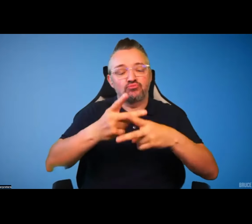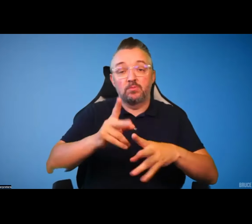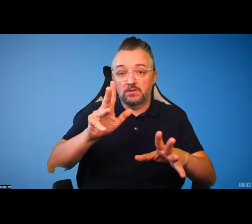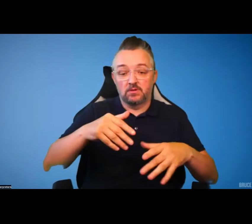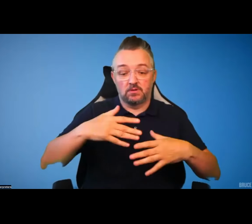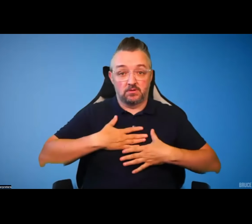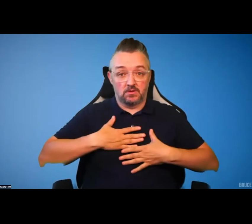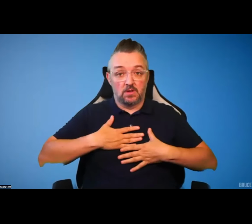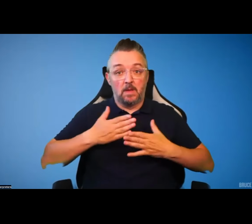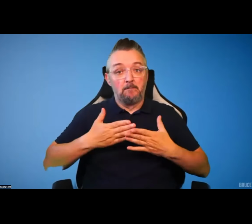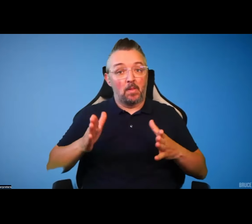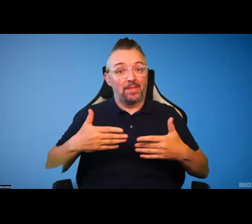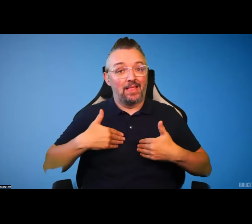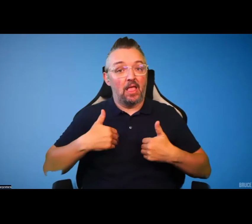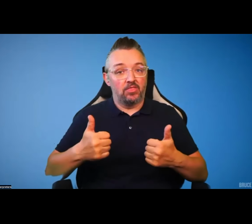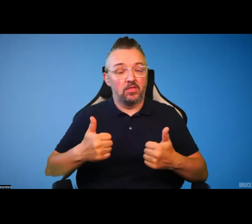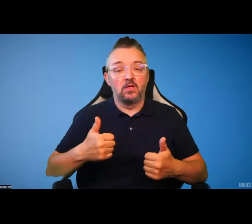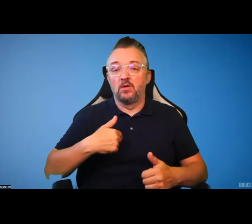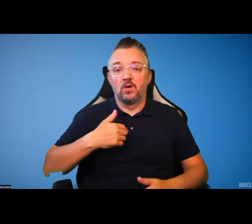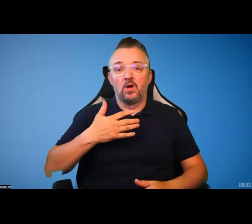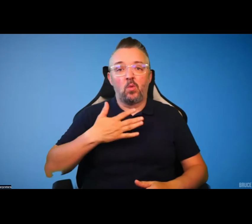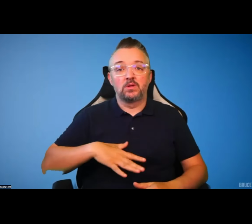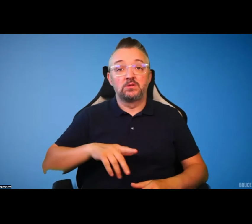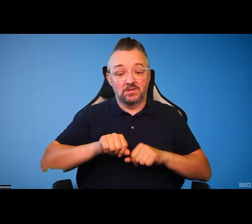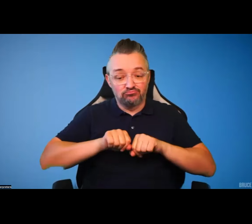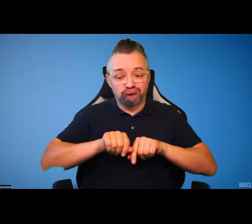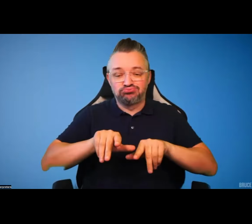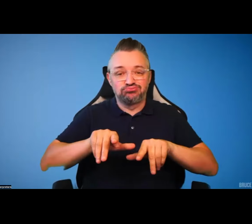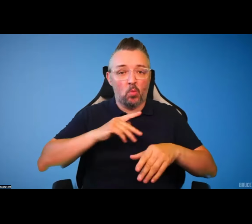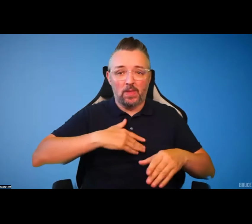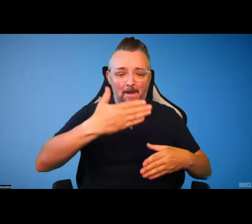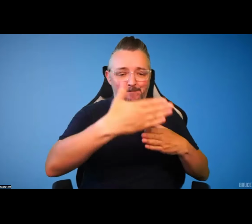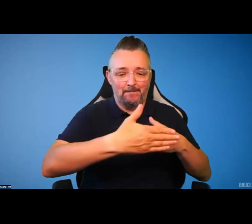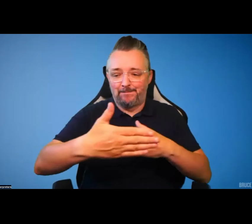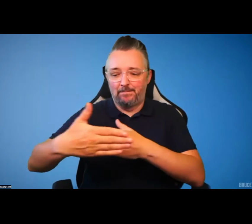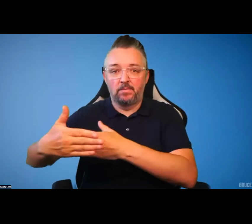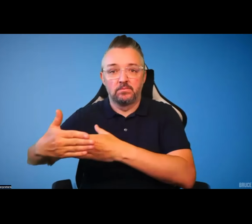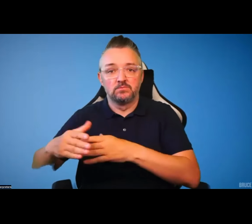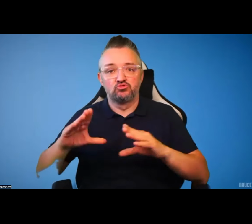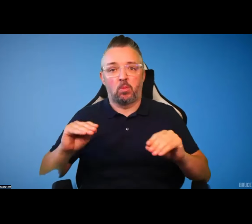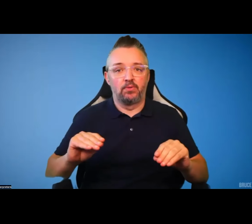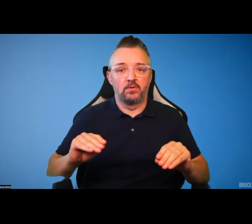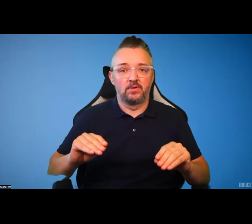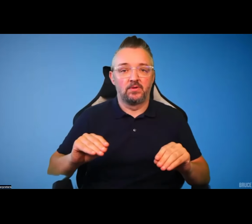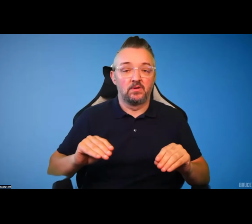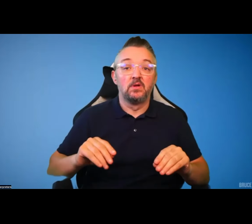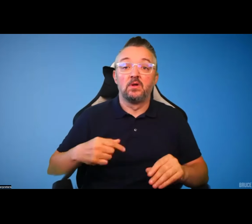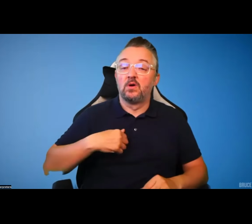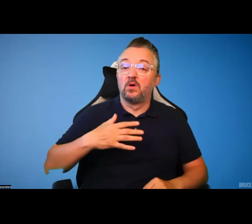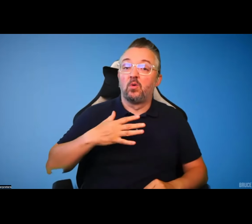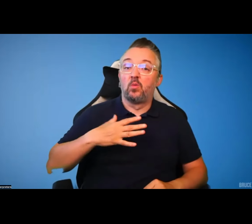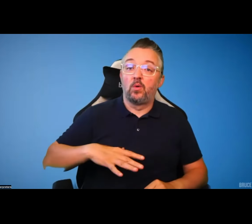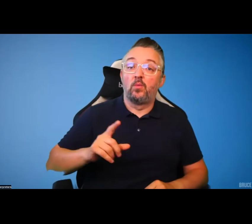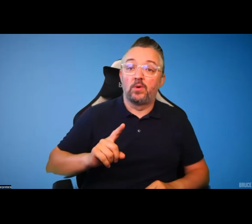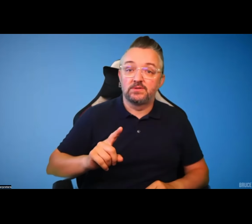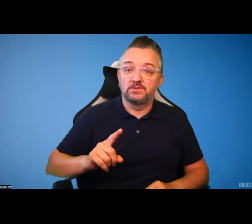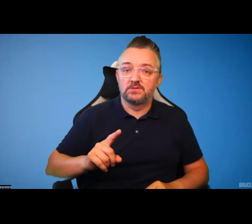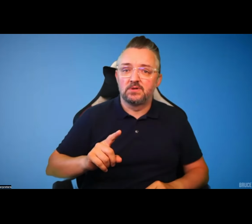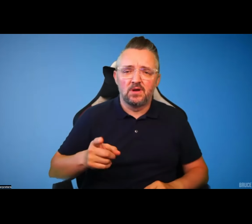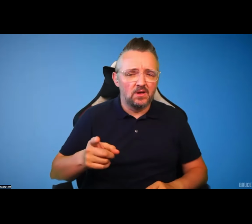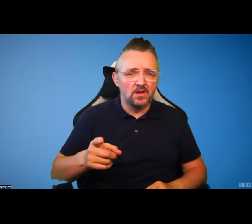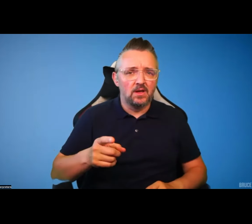health, we also want to try to stop any further onward spread of the infection. And we also want to know about how